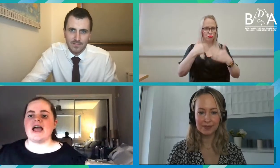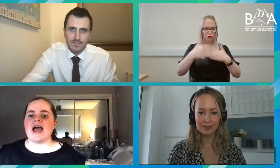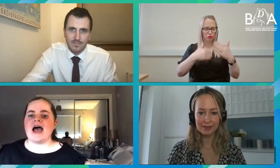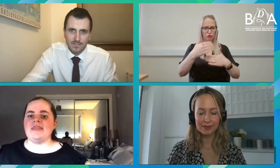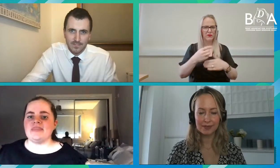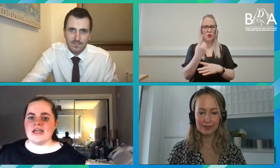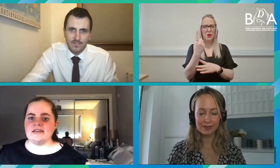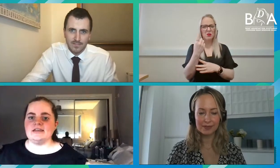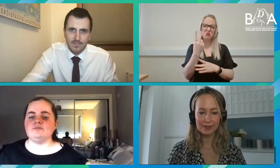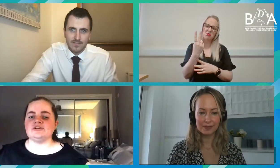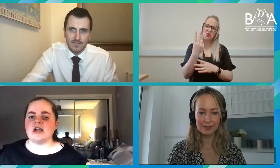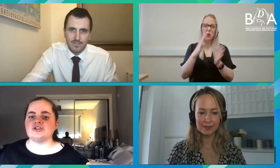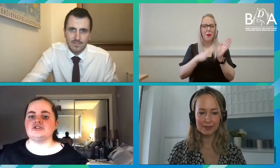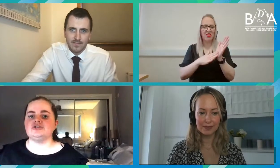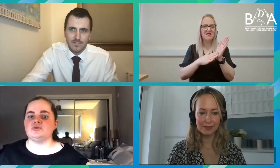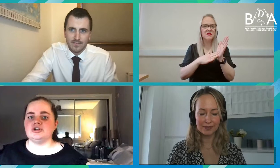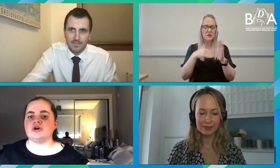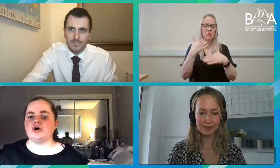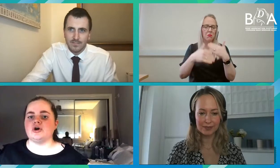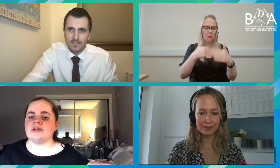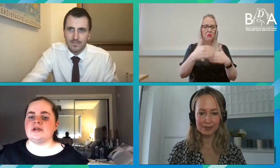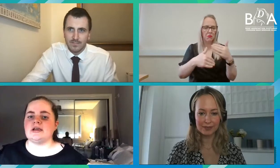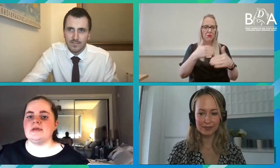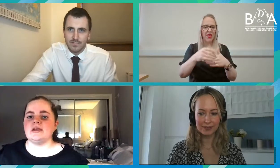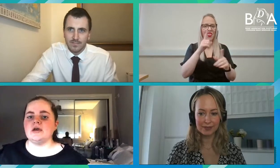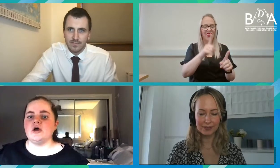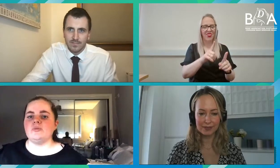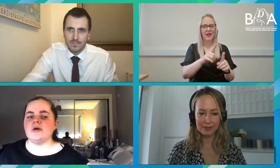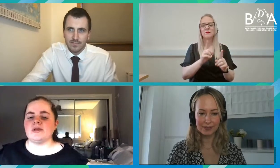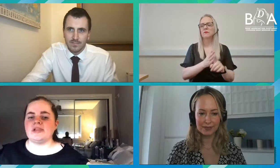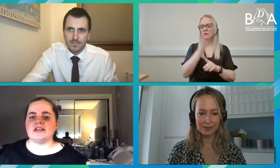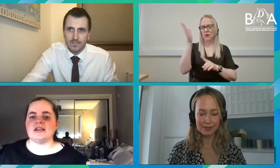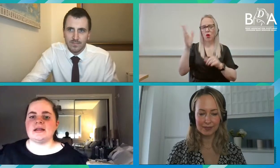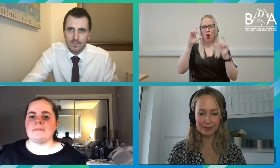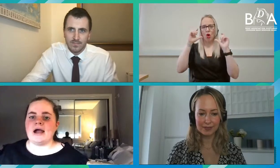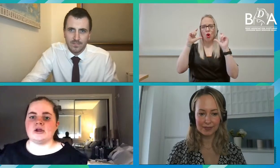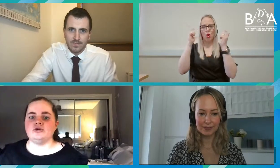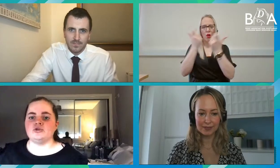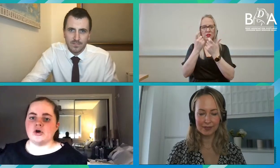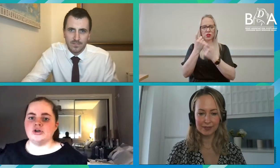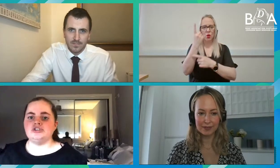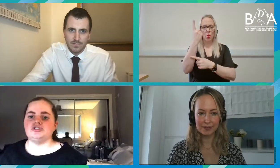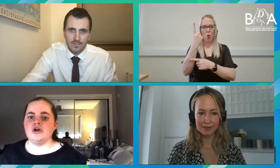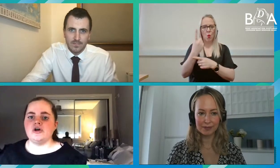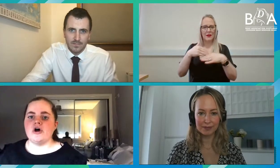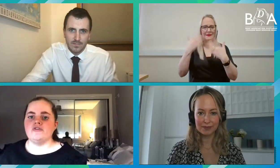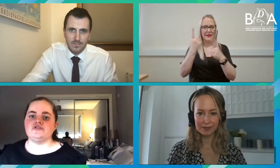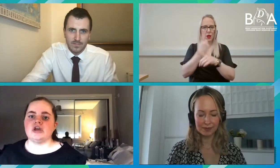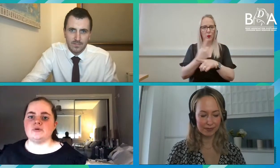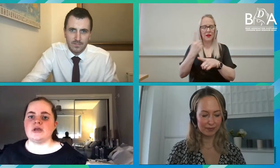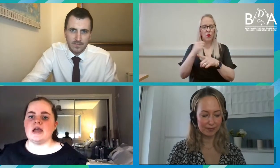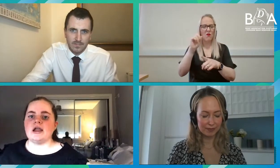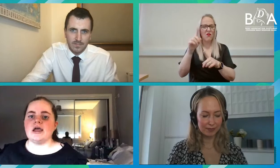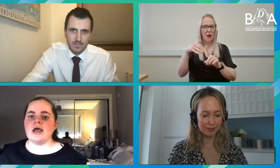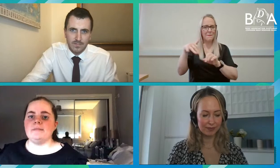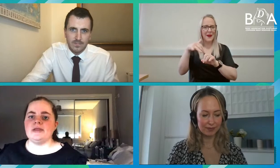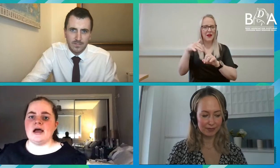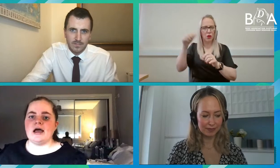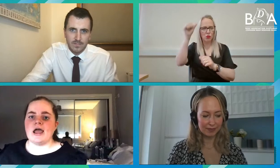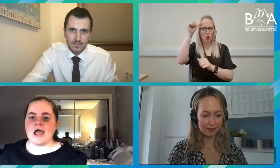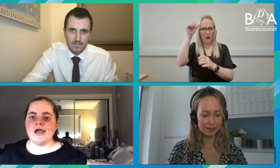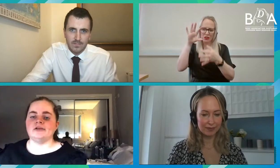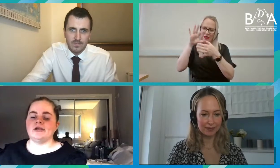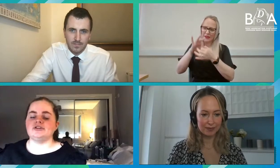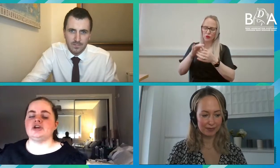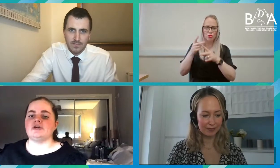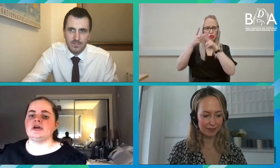months. And then we started going to the college 1 day a week where we learned like the background knowledge of childcare and being